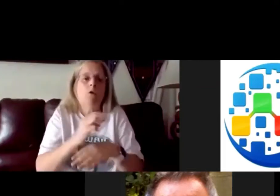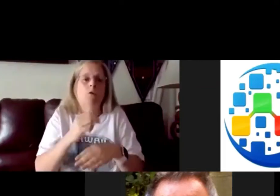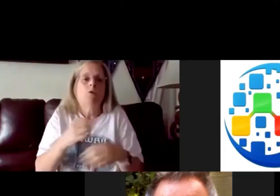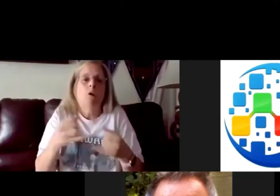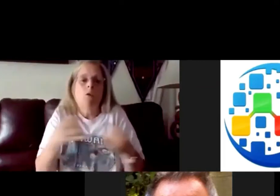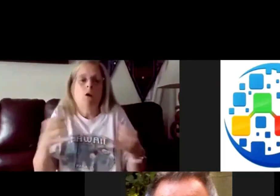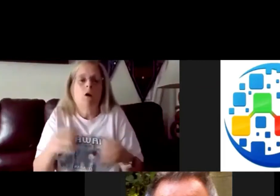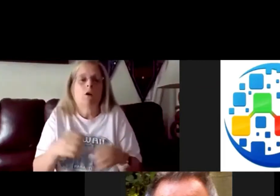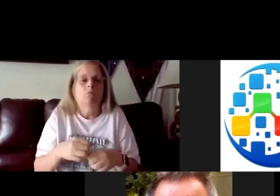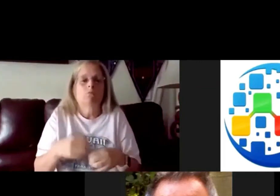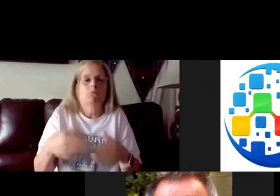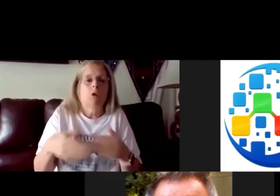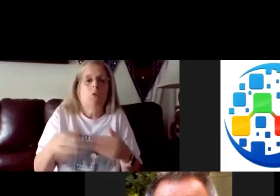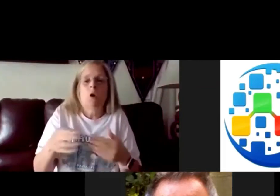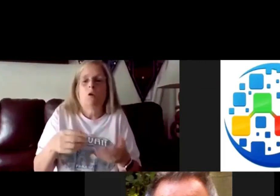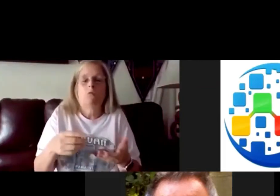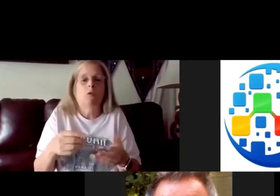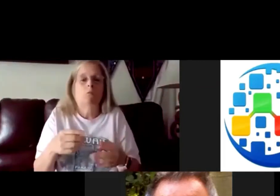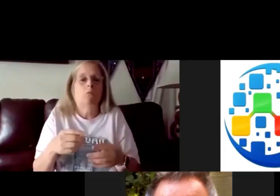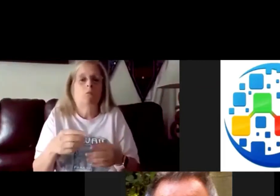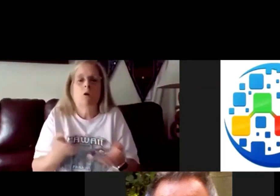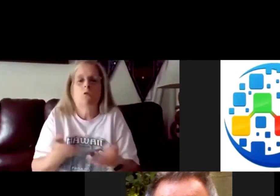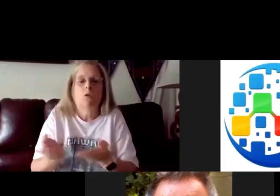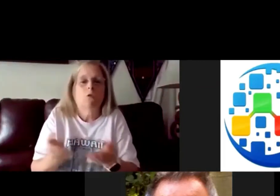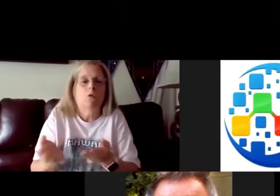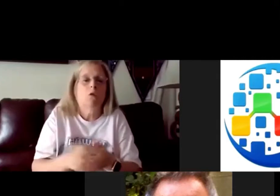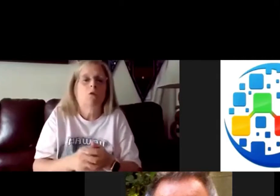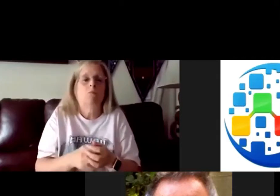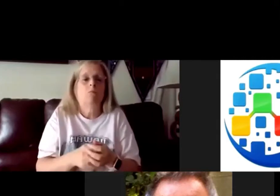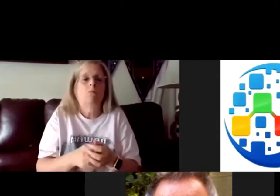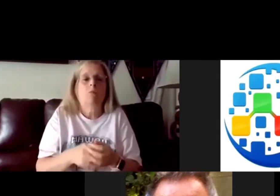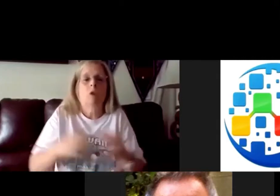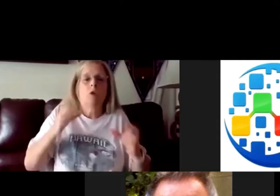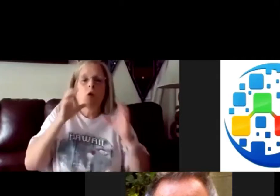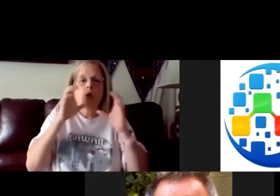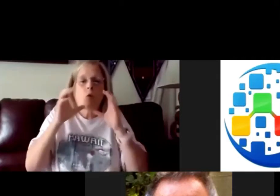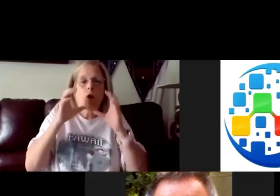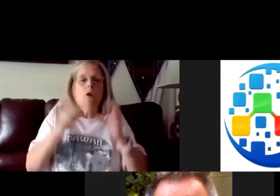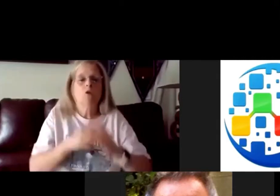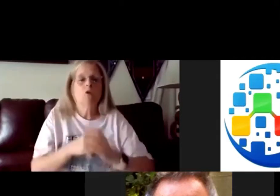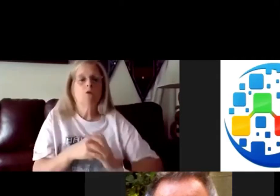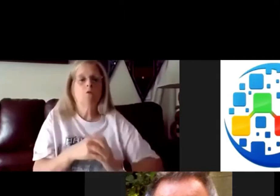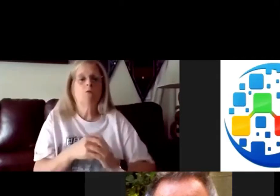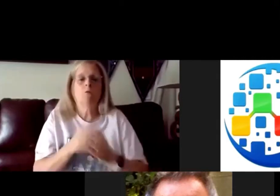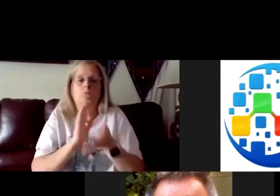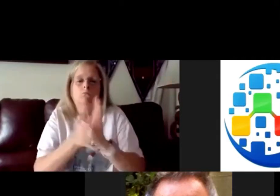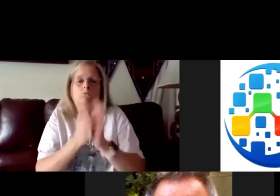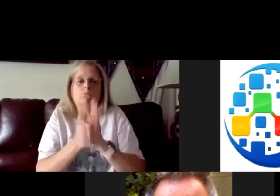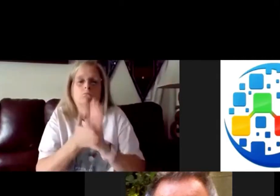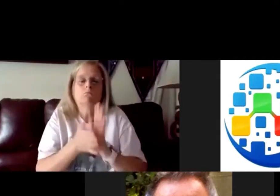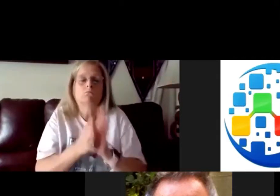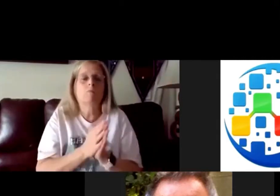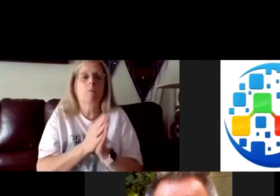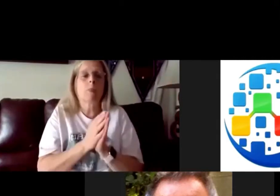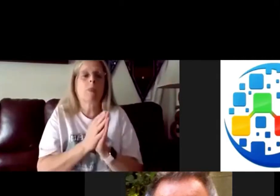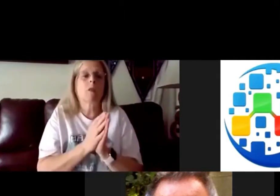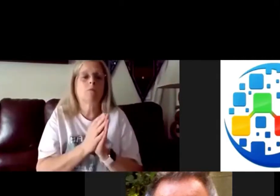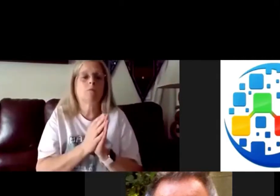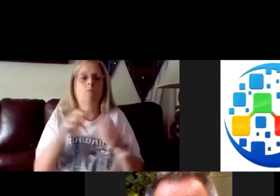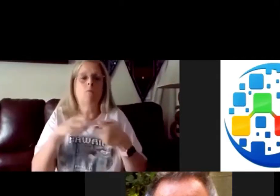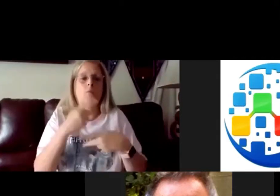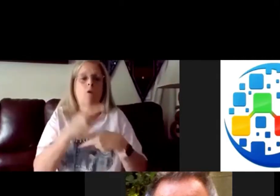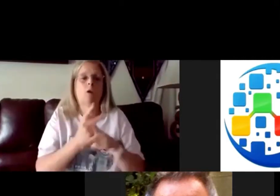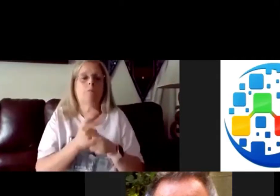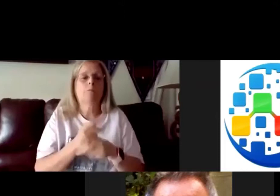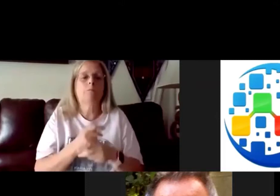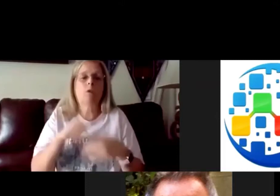from a server, page builder, funnel builder, communication module, traffic product. All